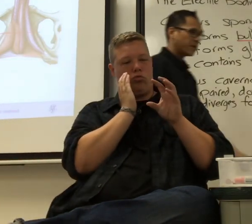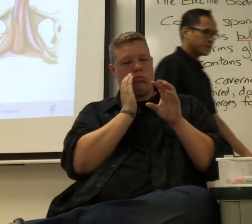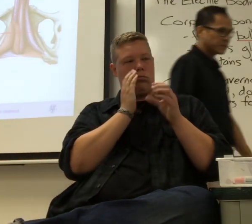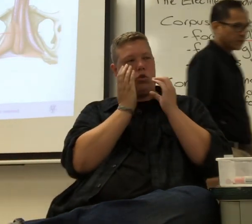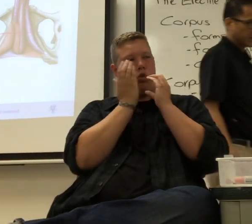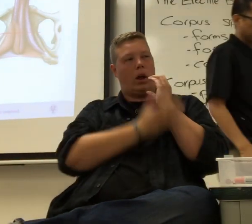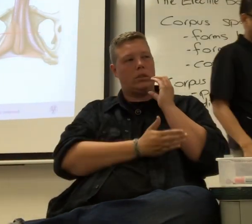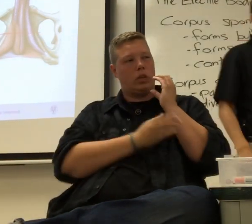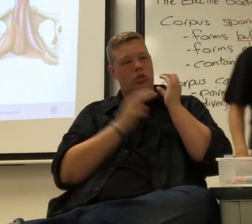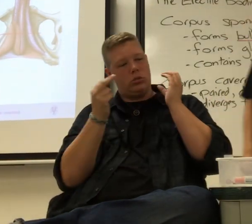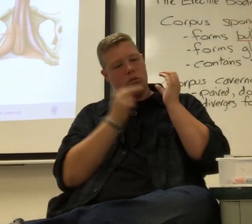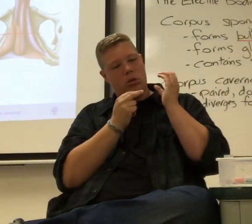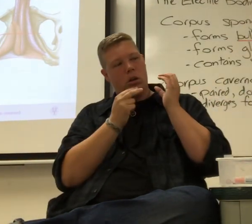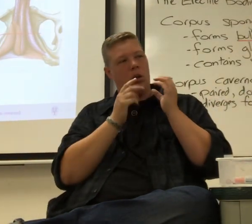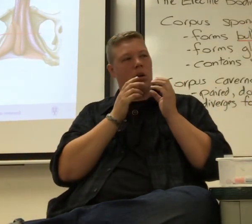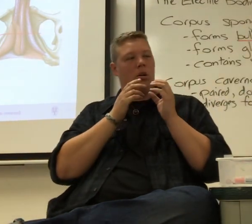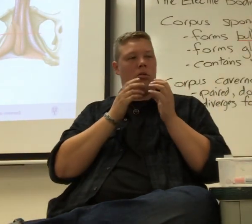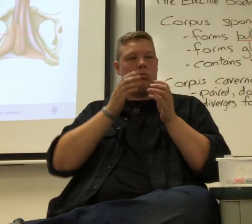what I want you to see is that